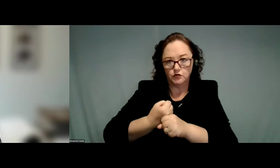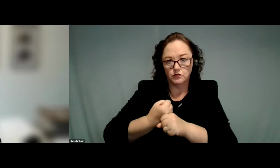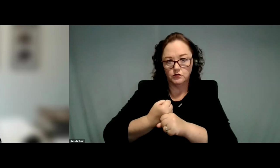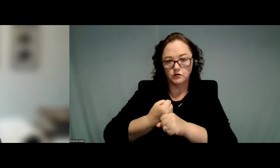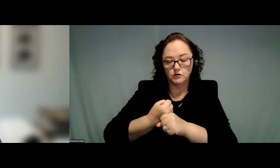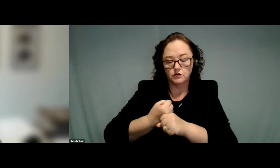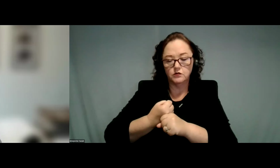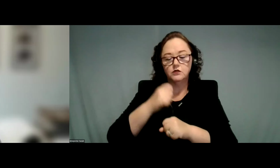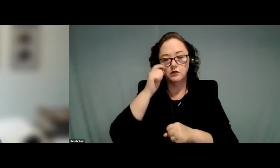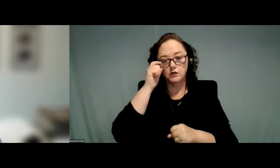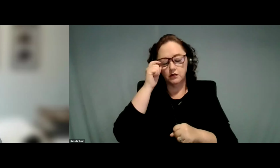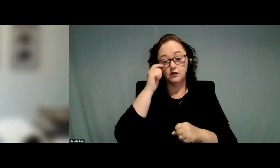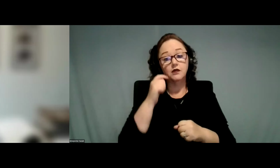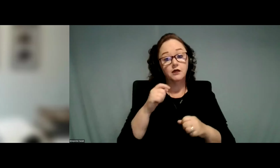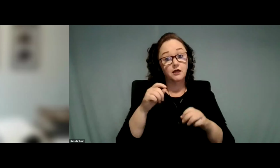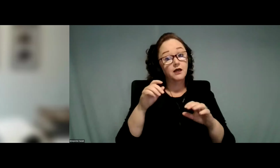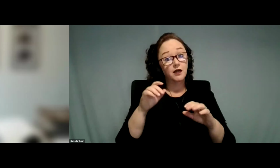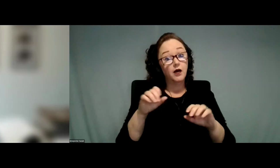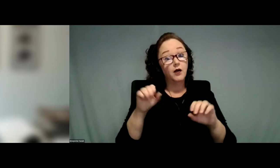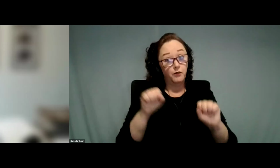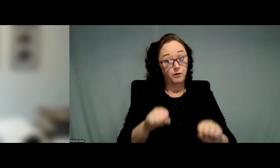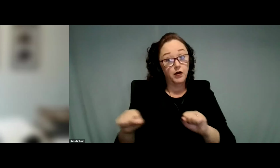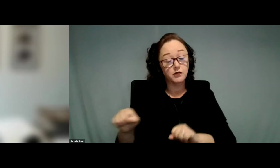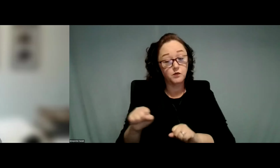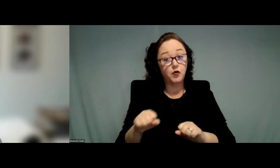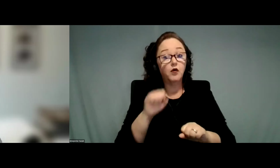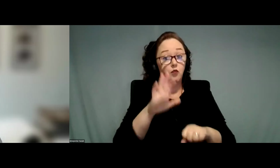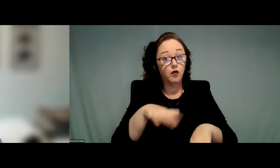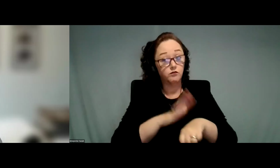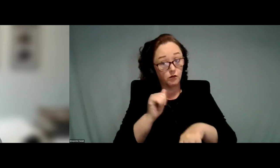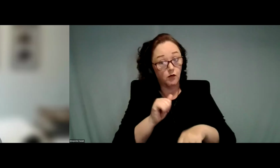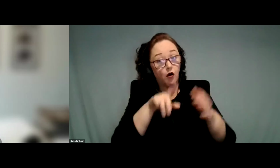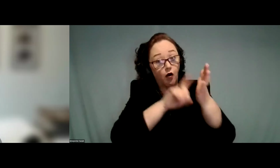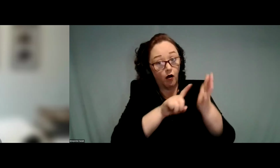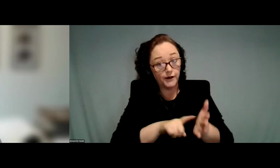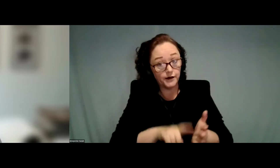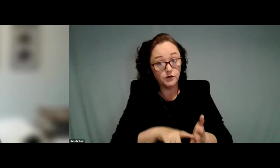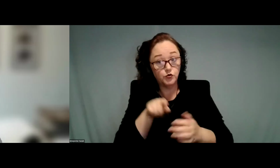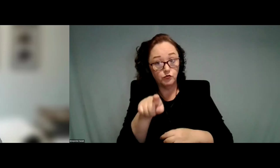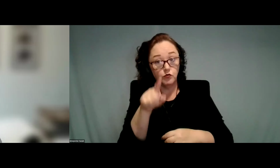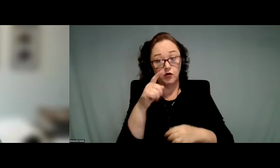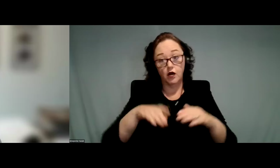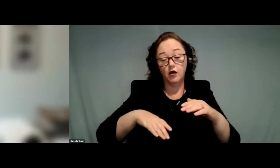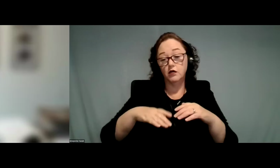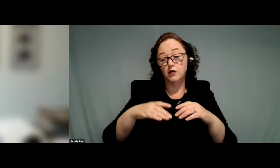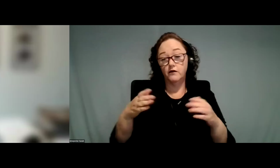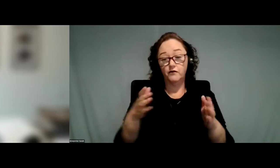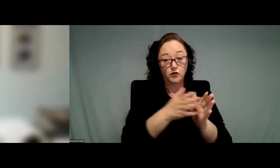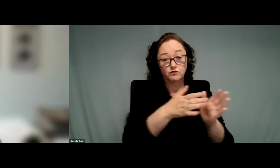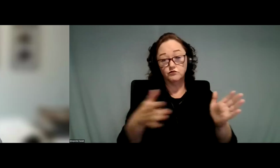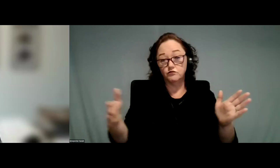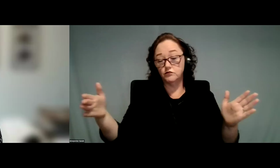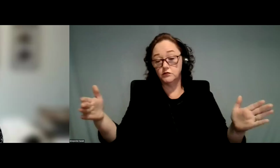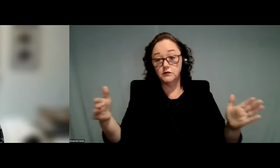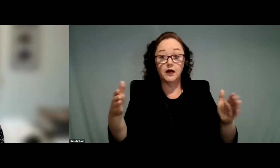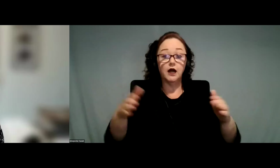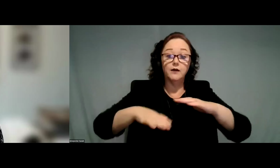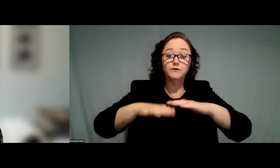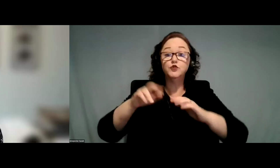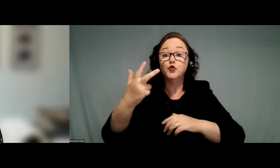audit by the Department of Revenue for retail sales tax purposes. It's different periods for different types of taxes,